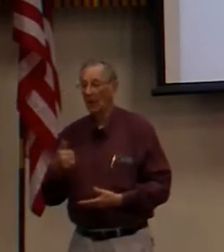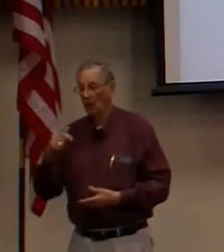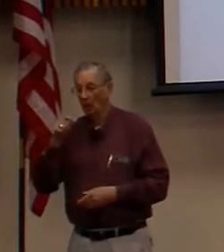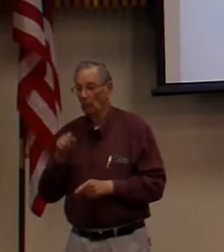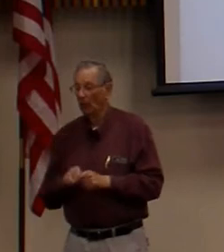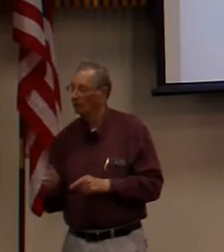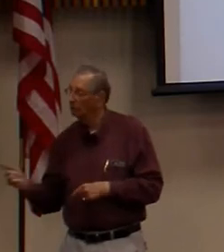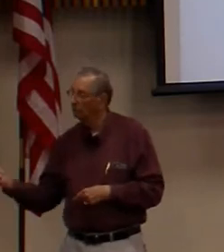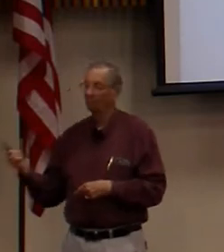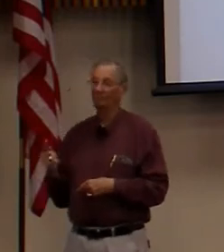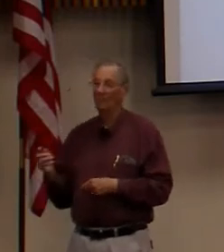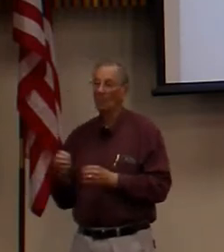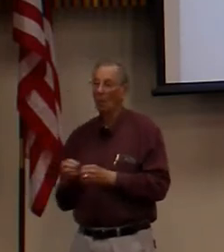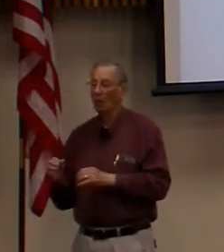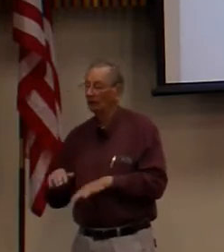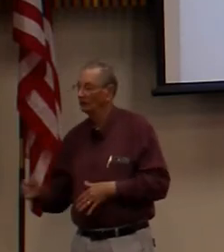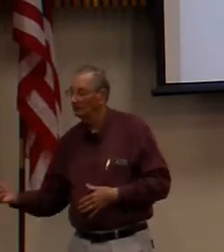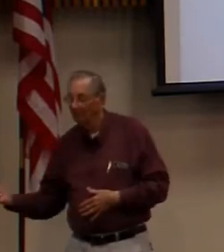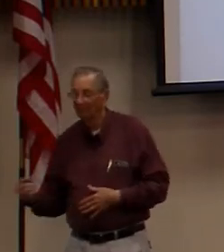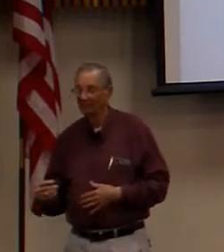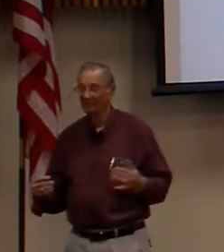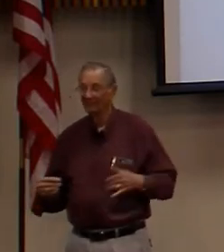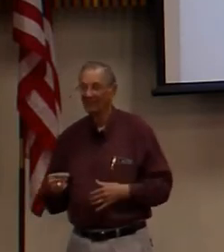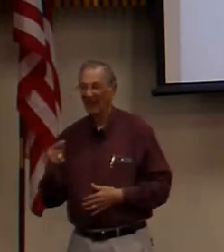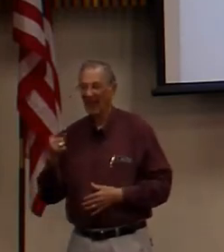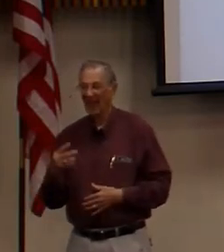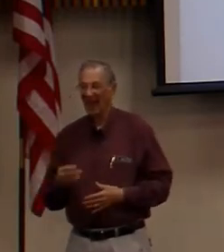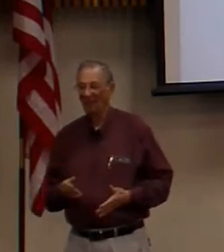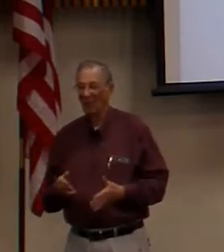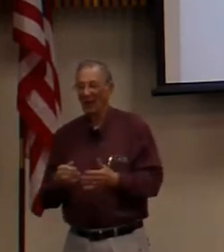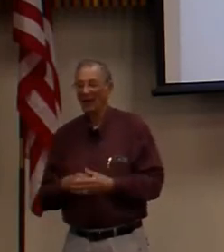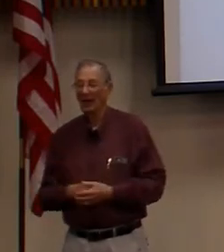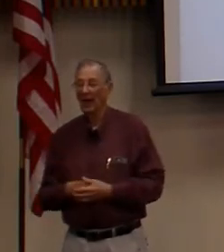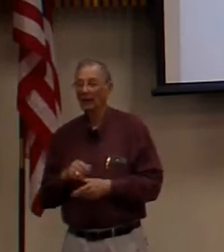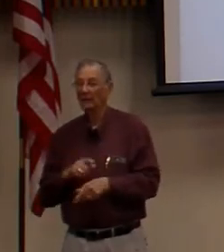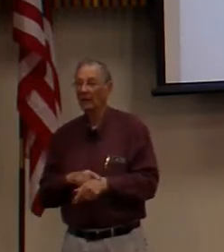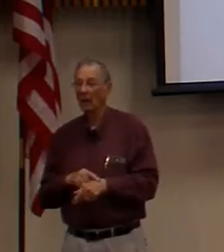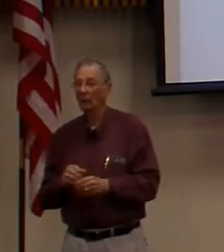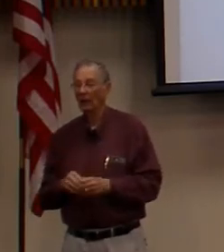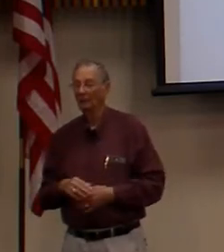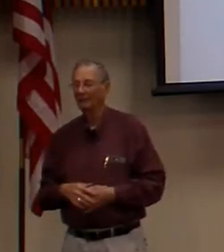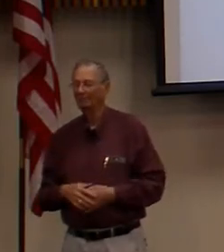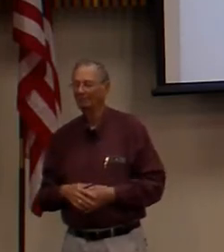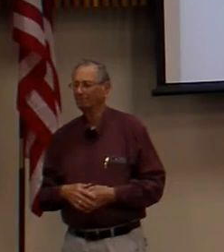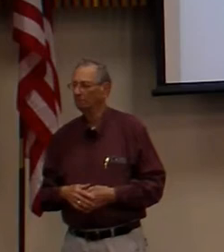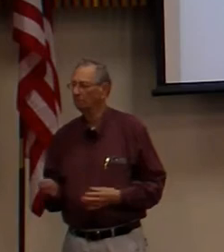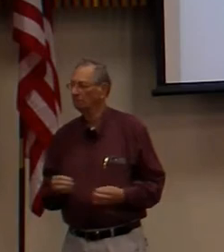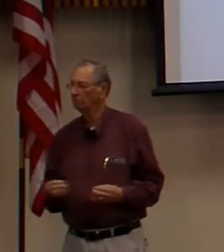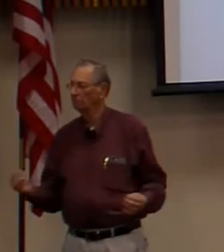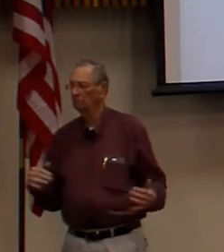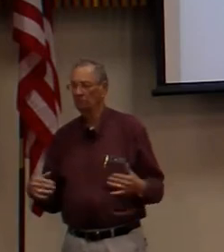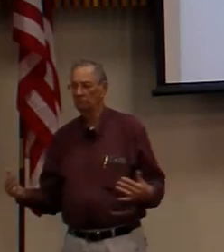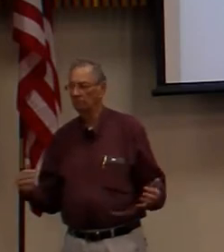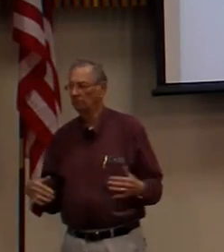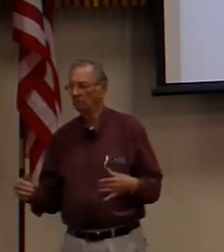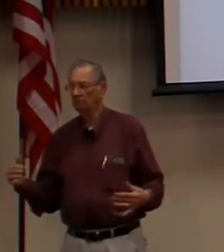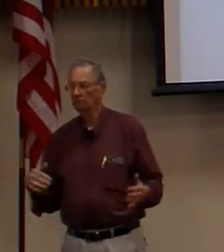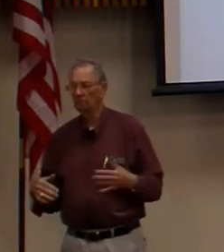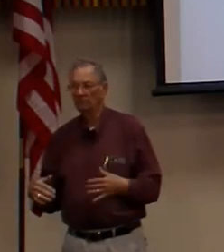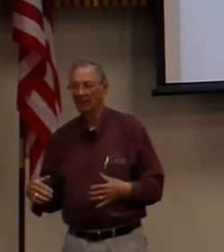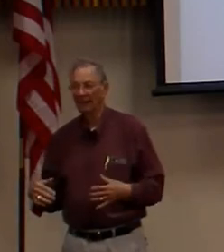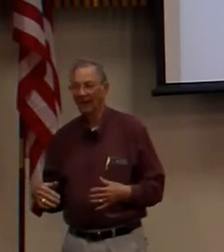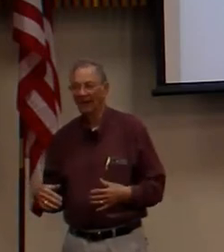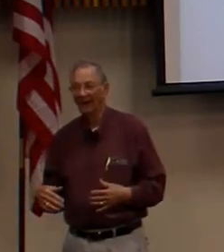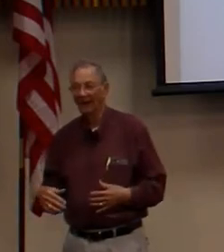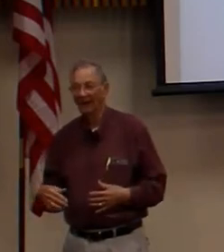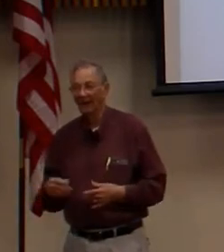brethren showed up, more children. This was about halfway. And as time went, we just, you know, more and more people came, type of thing.